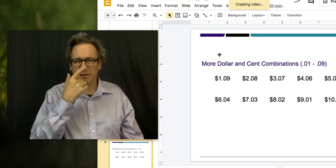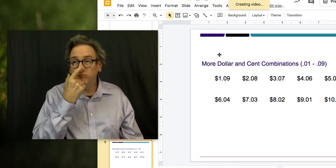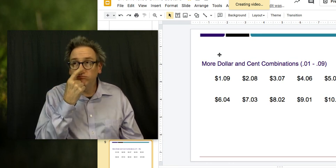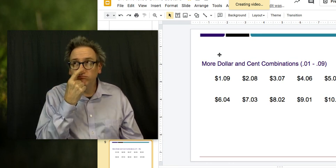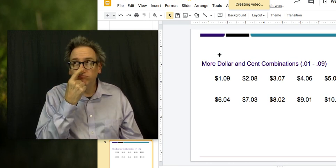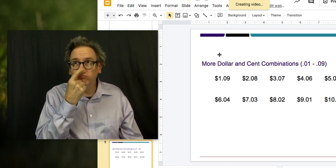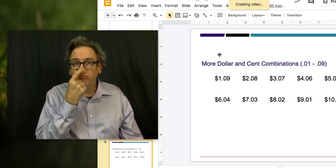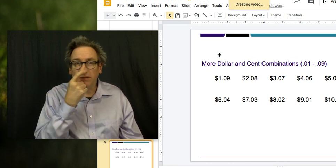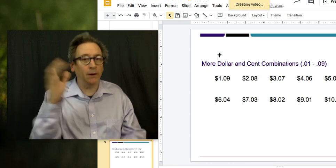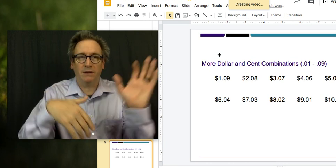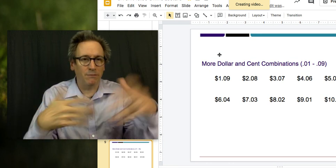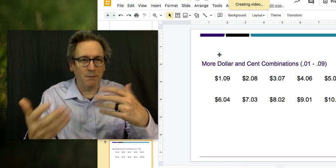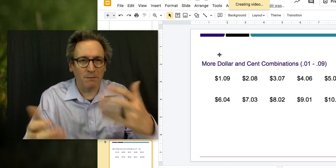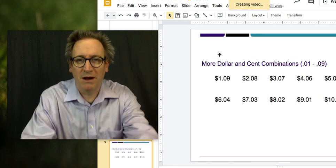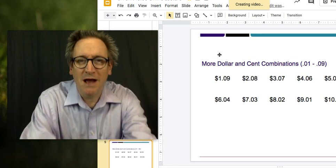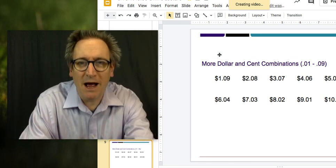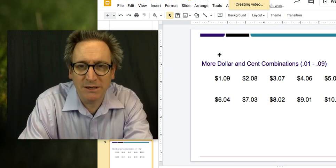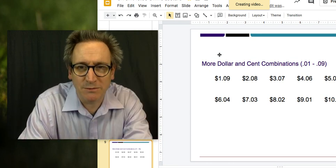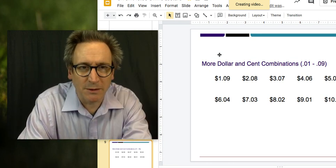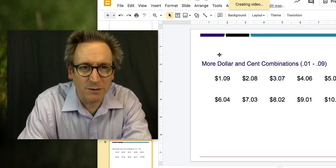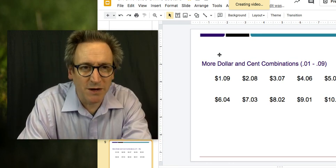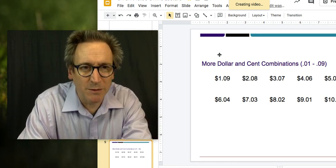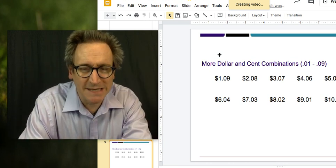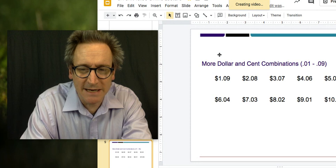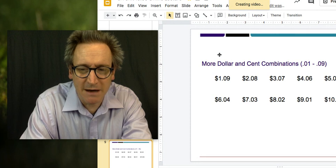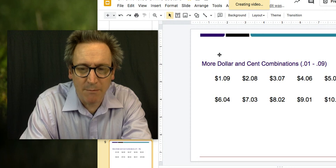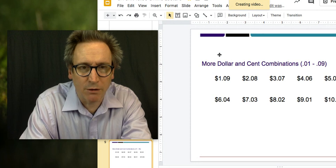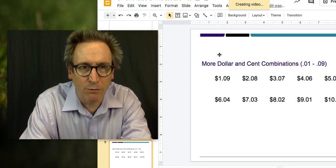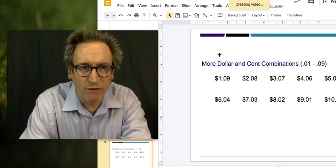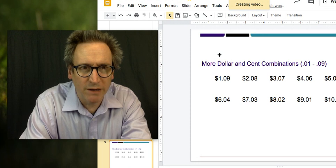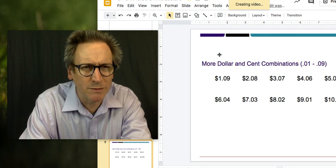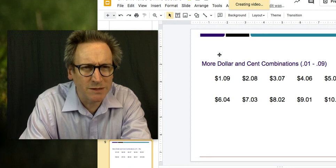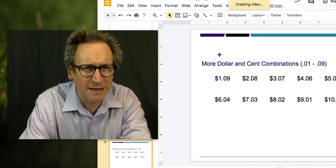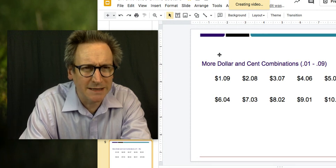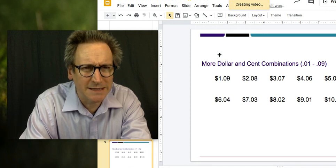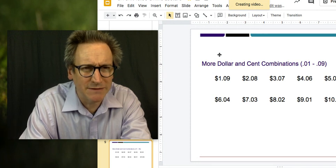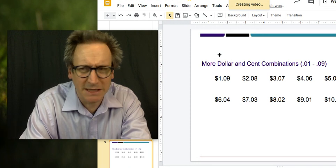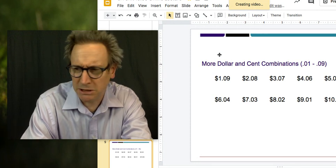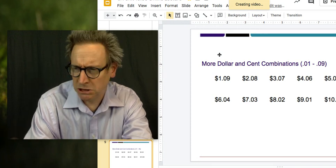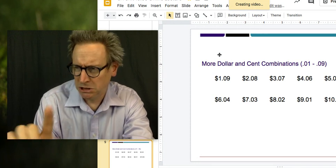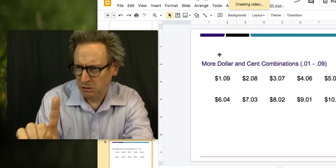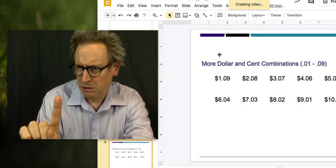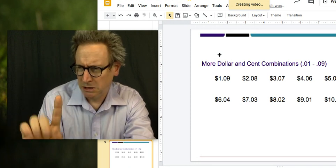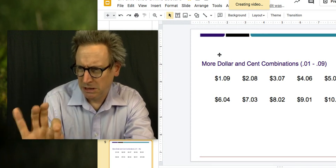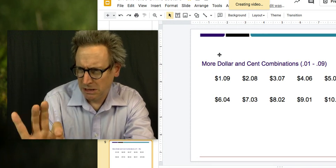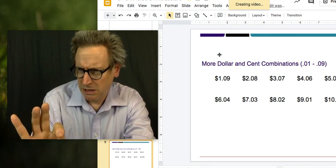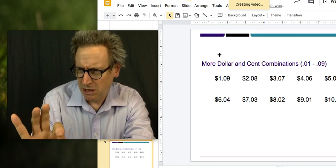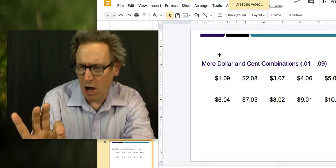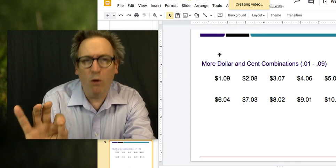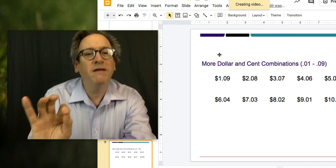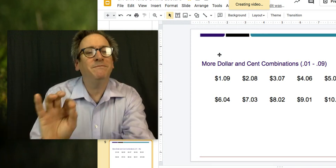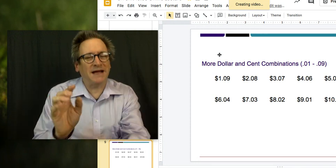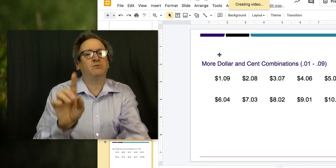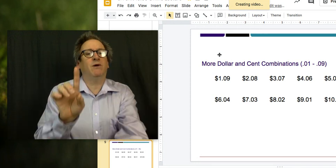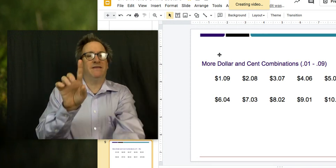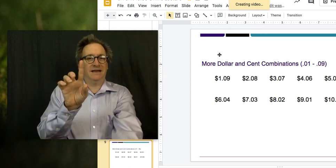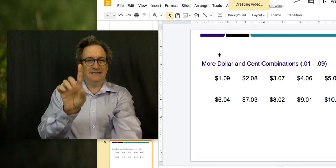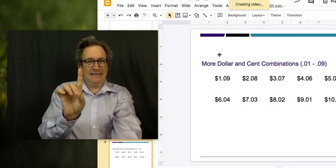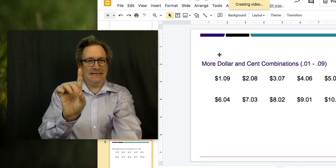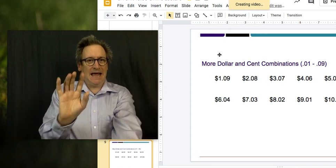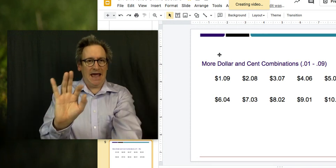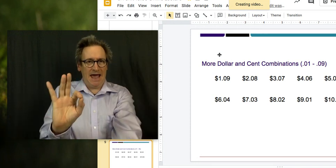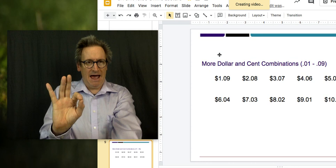oops. Oh, I remember. I misremembered. It was a number movie. I think it was 1917. Oh, that's why